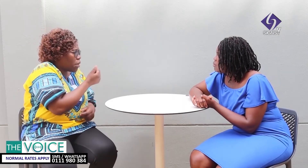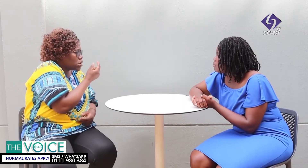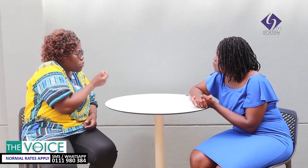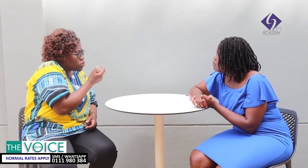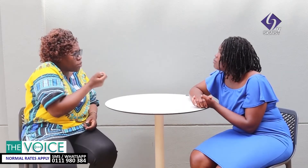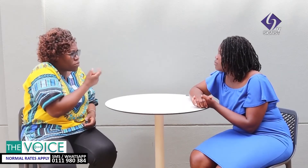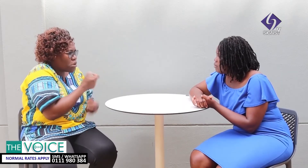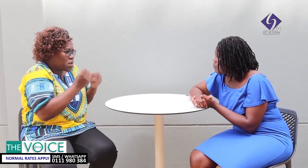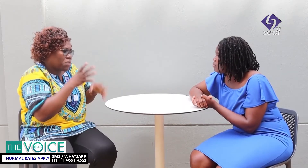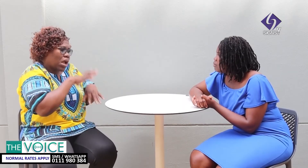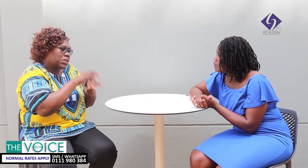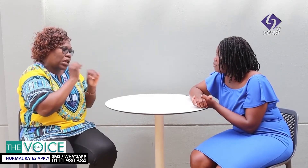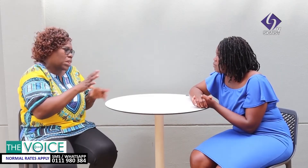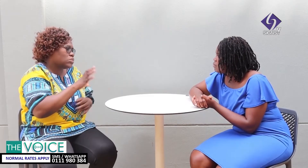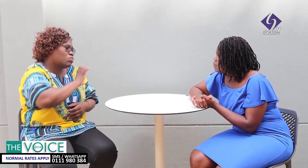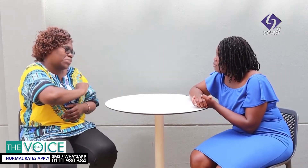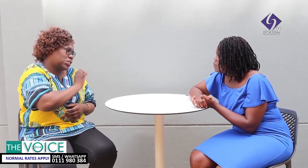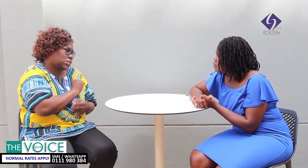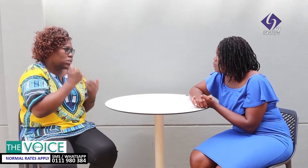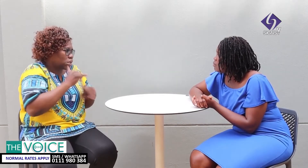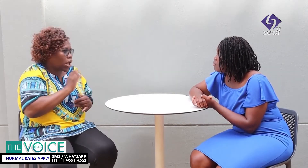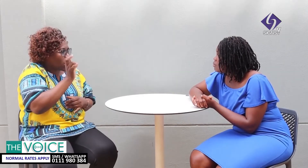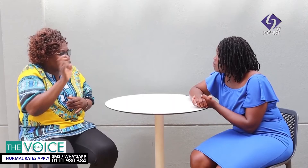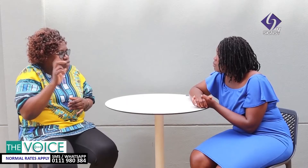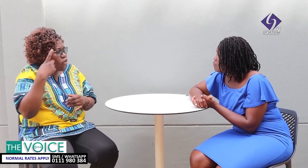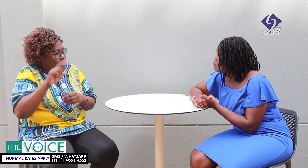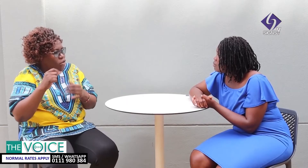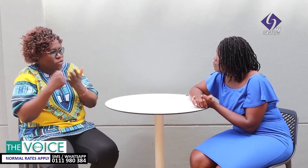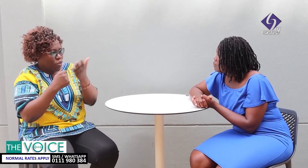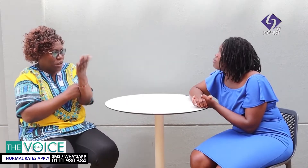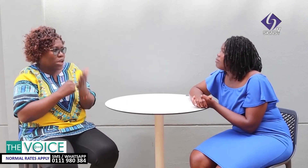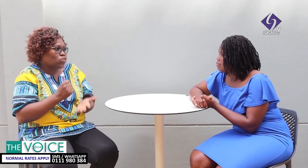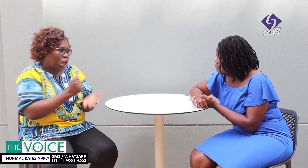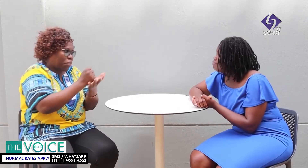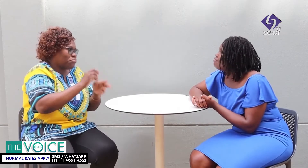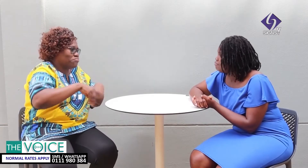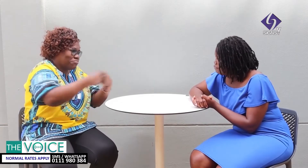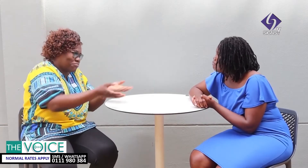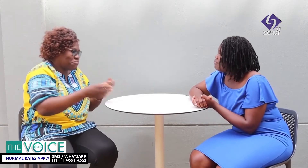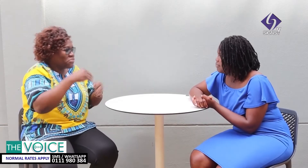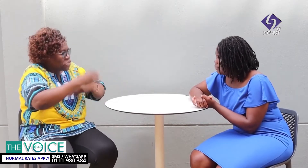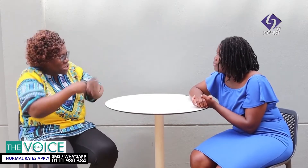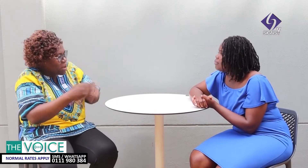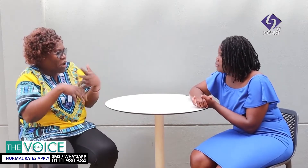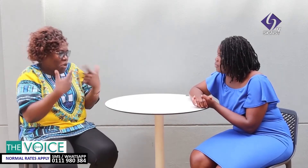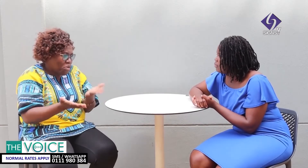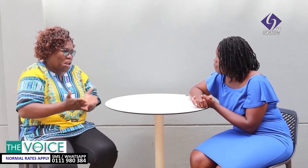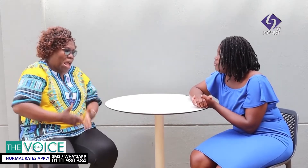And maybe I didn't even have innerwear when I was coming to school. My parents are not really providing. When interacting with people, you get to learn a